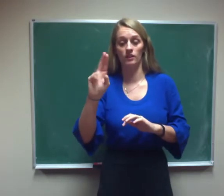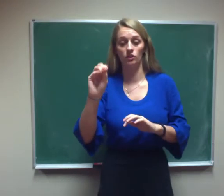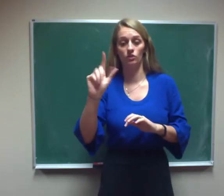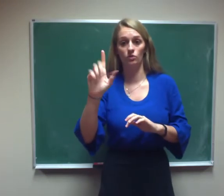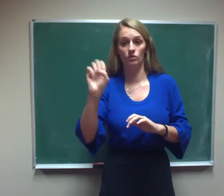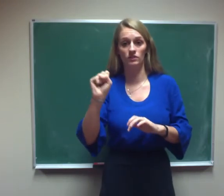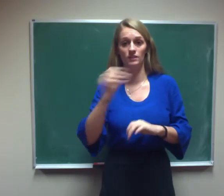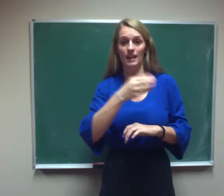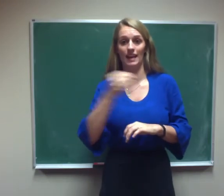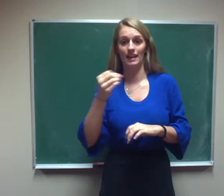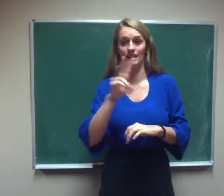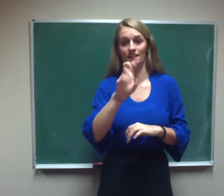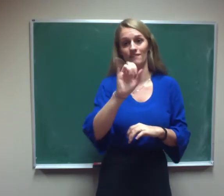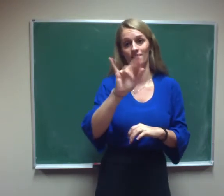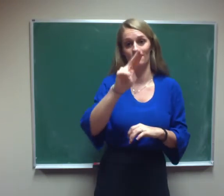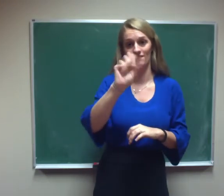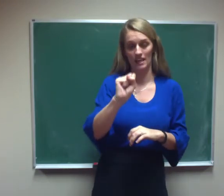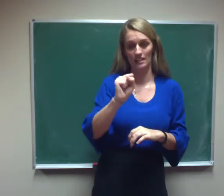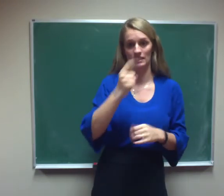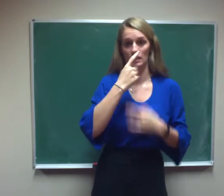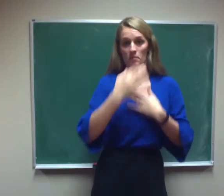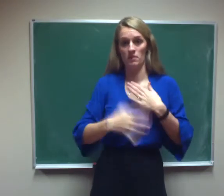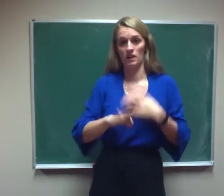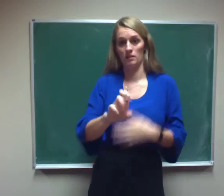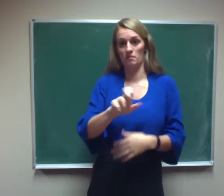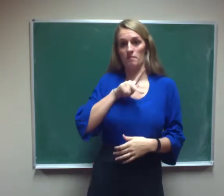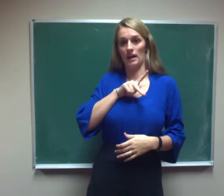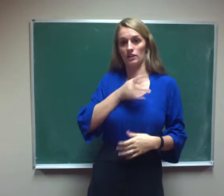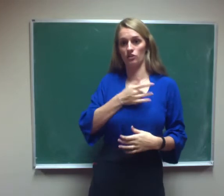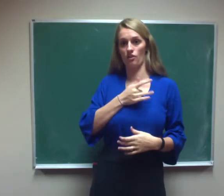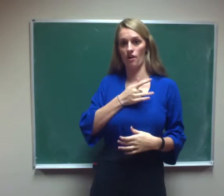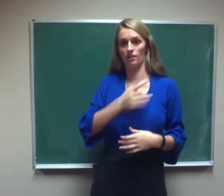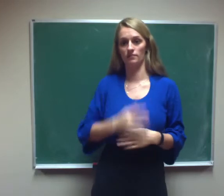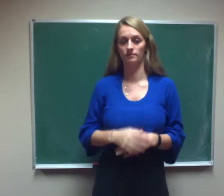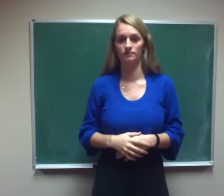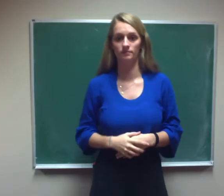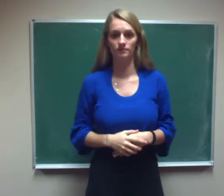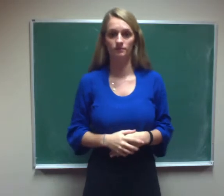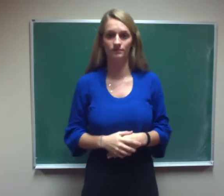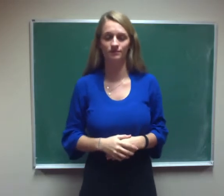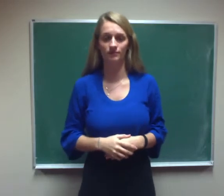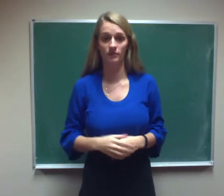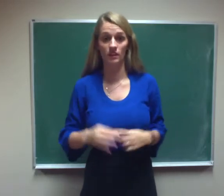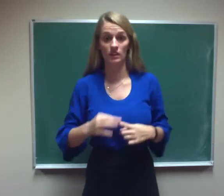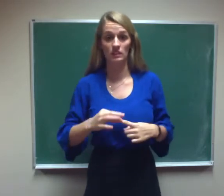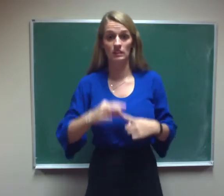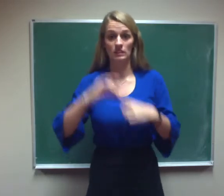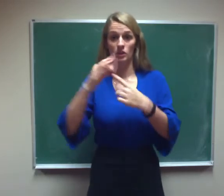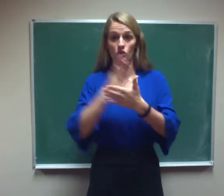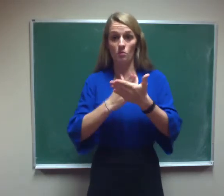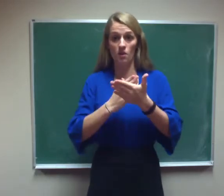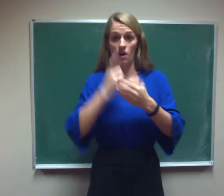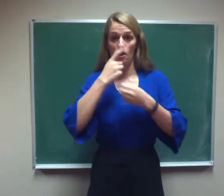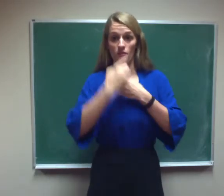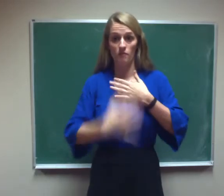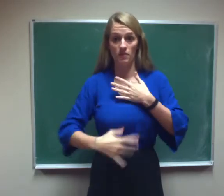blood back to the heart. One of the unique attributes of blood vessels, most of them by the